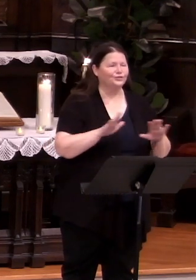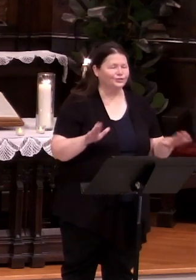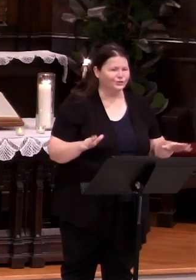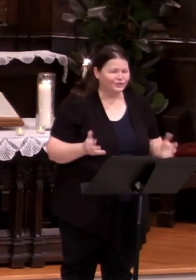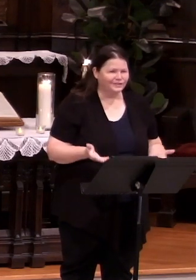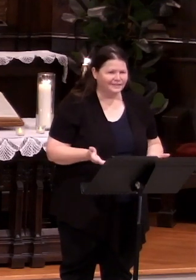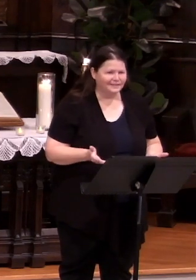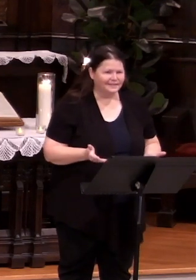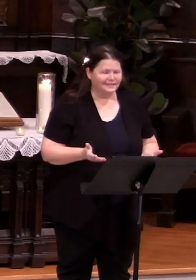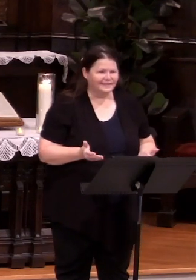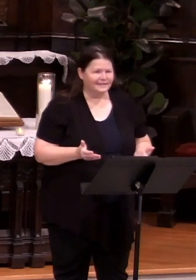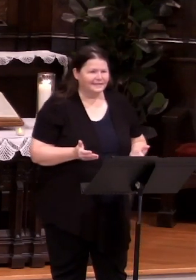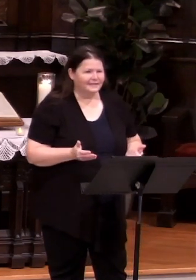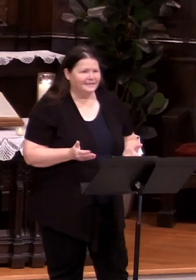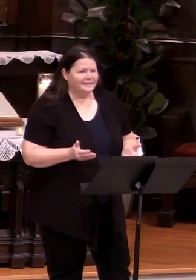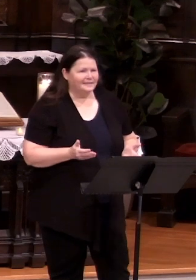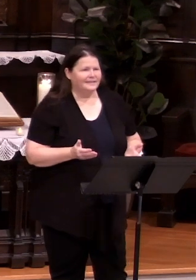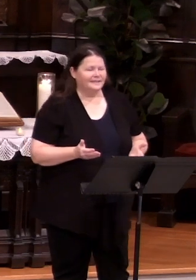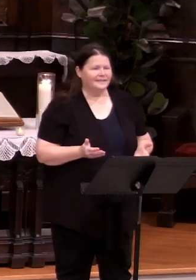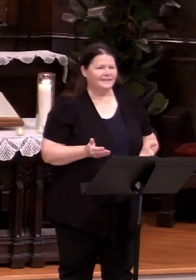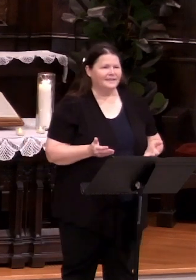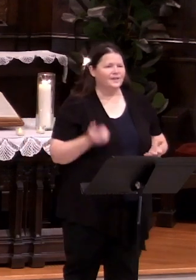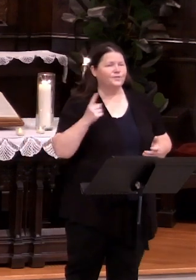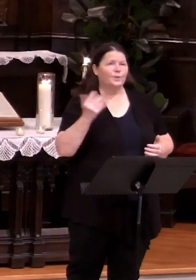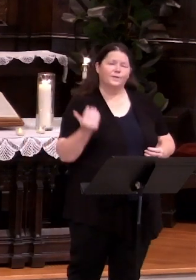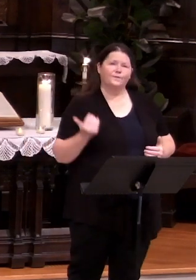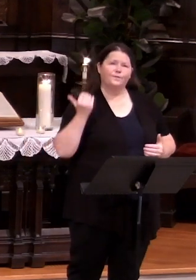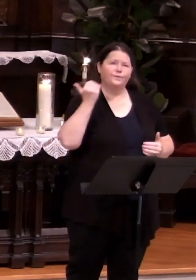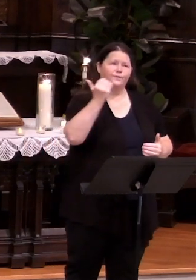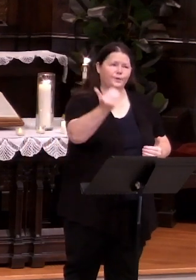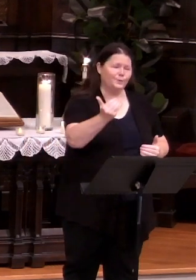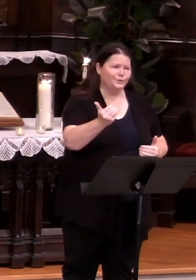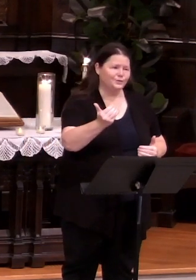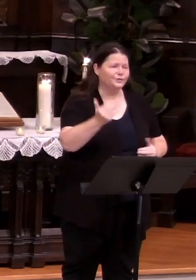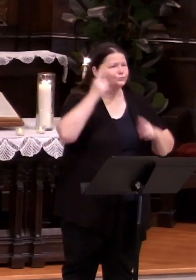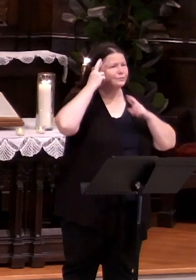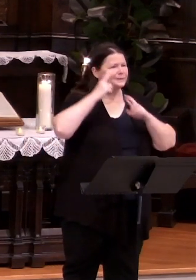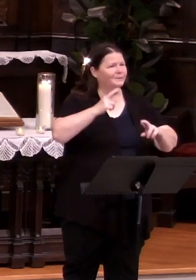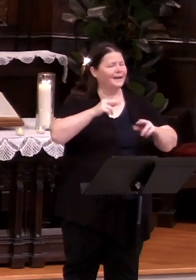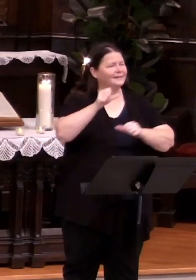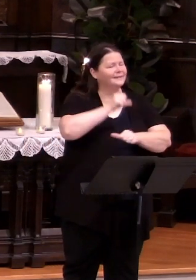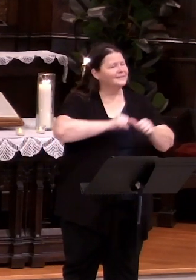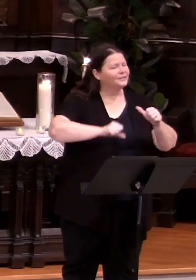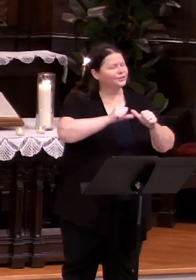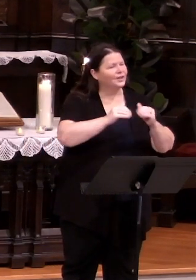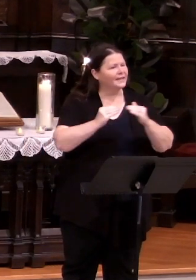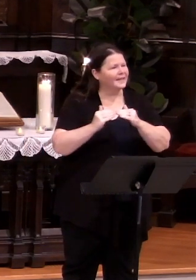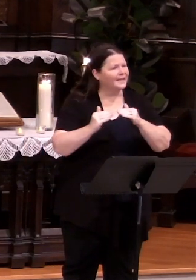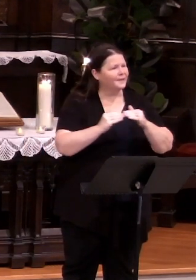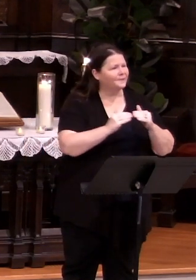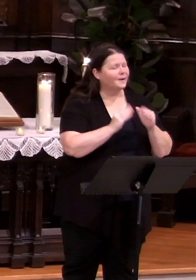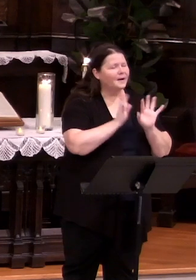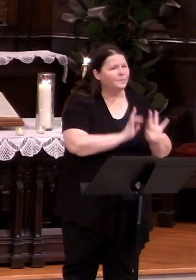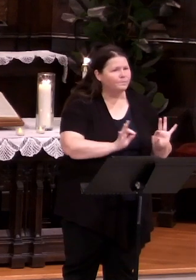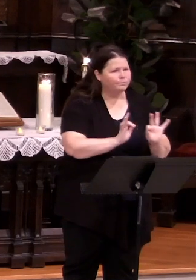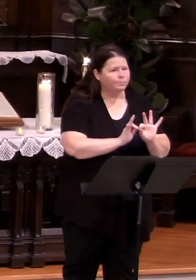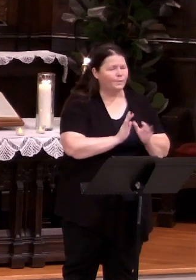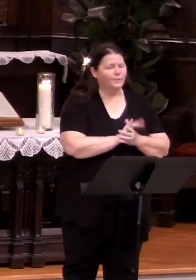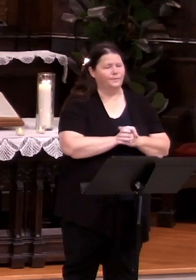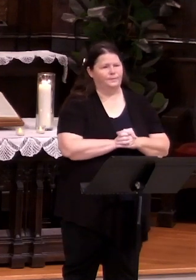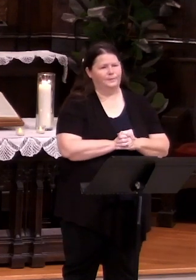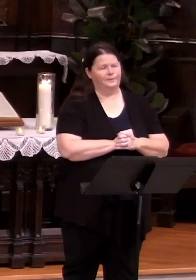the generations to come will see one another. How they will treat